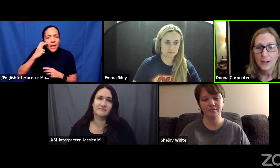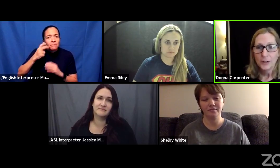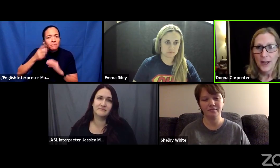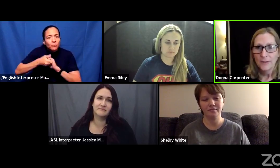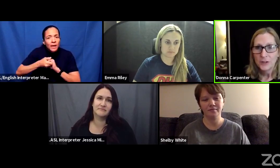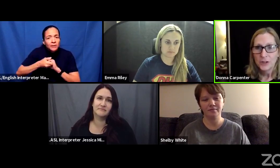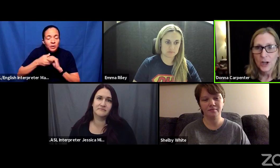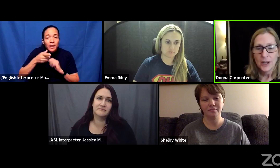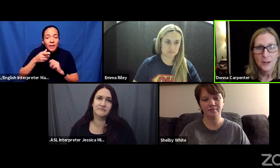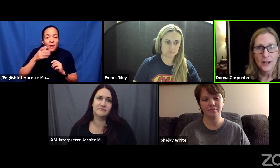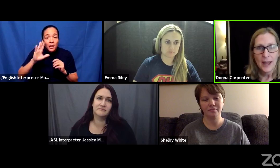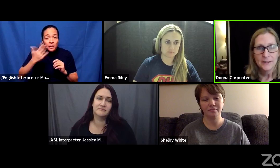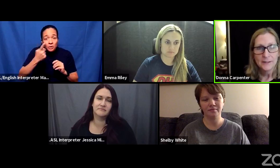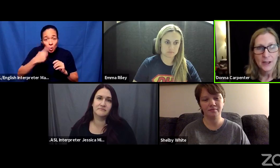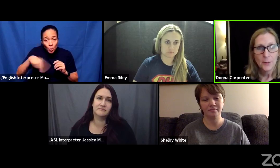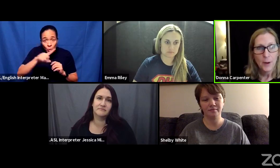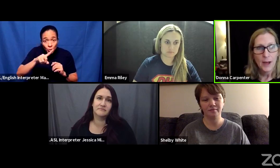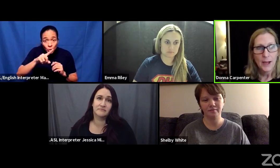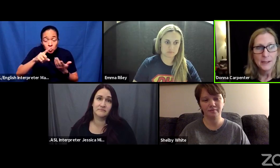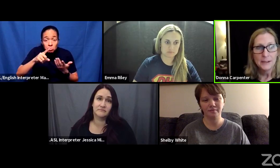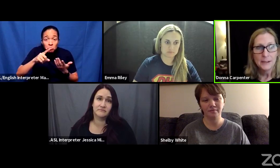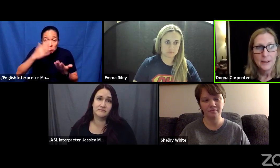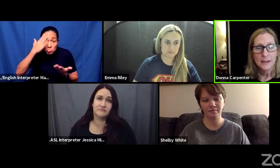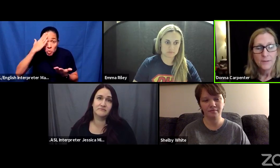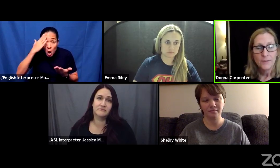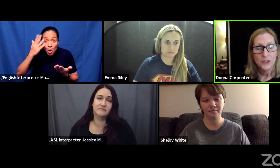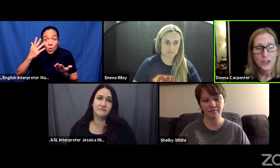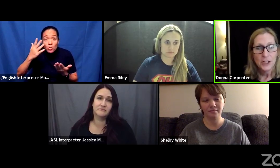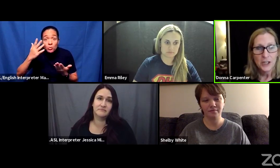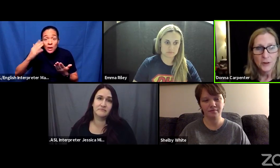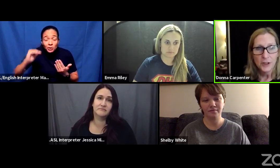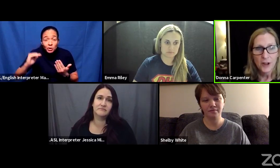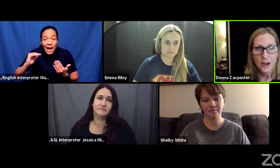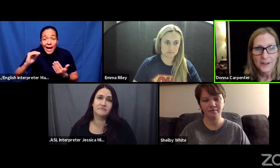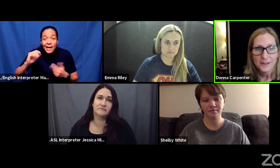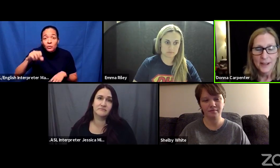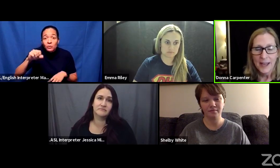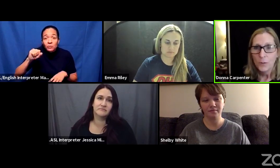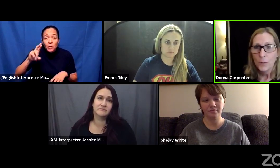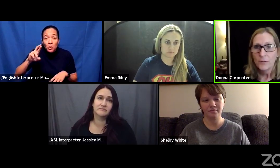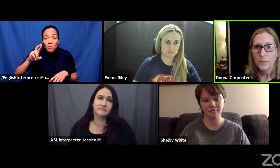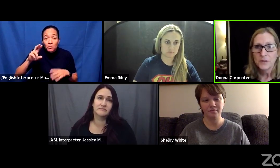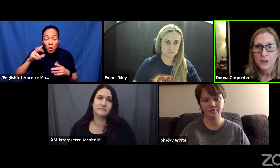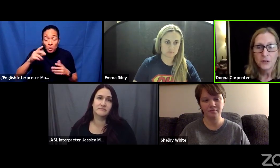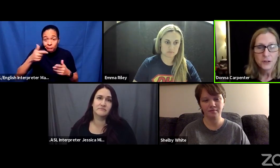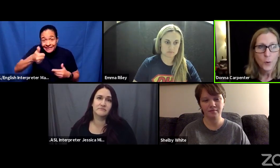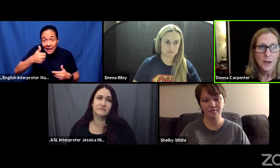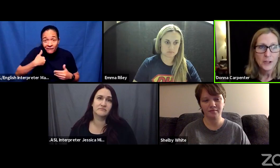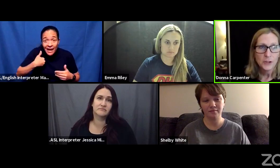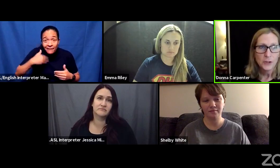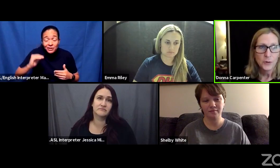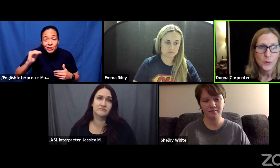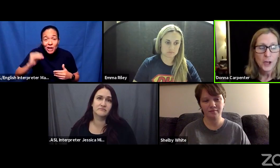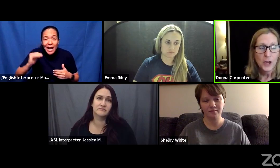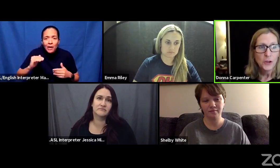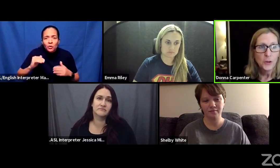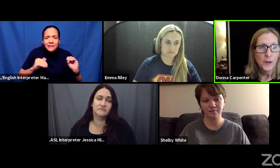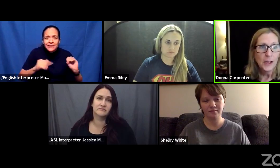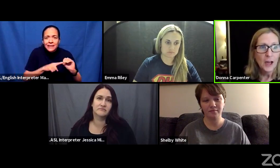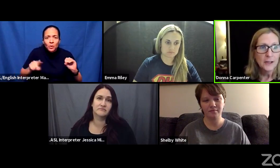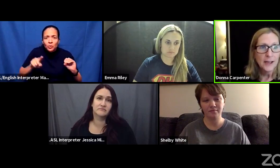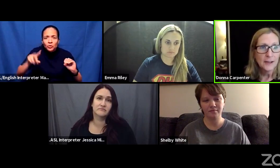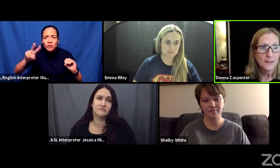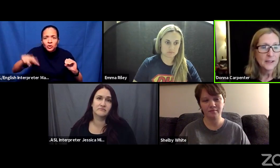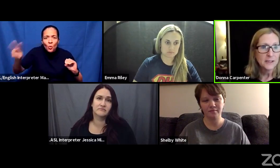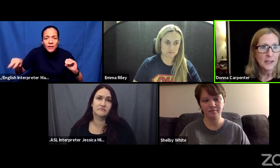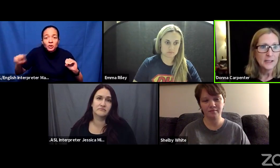a child or have a child that has a combined vision and hearing loss, anywhere from 0 to 22, you